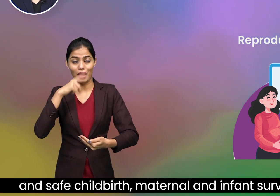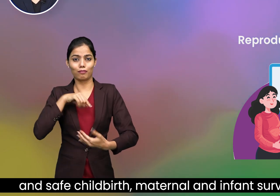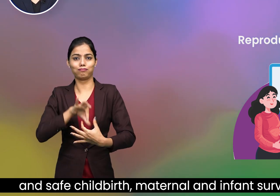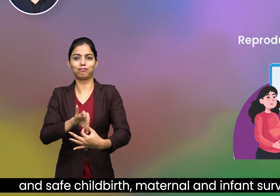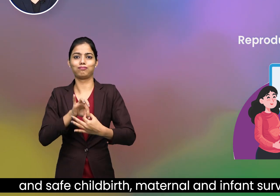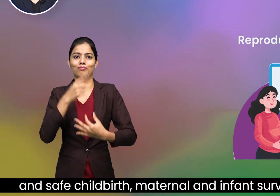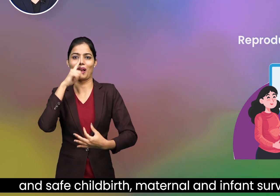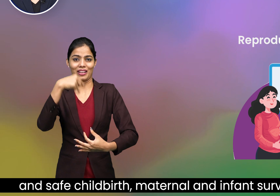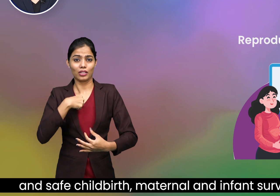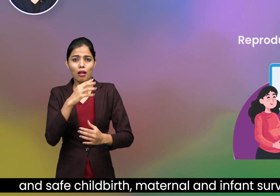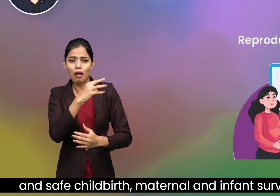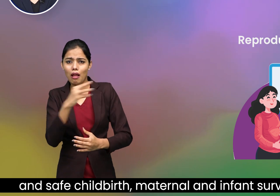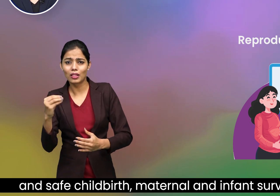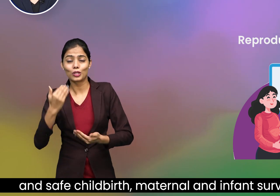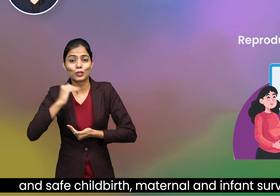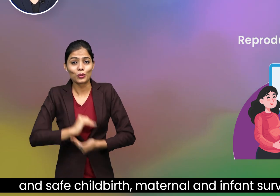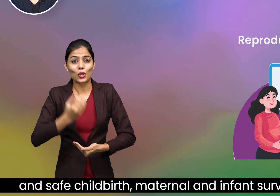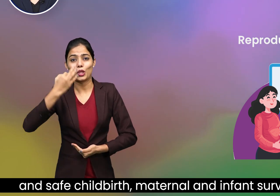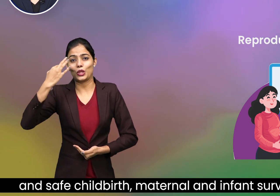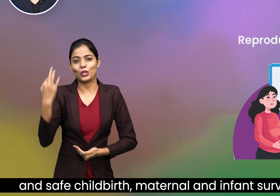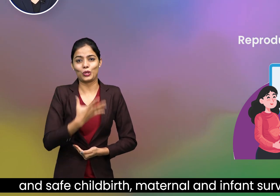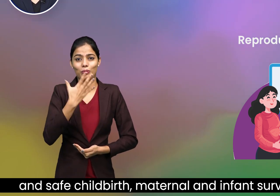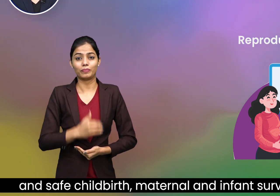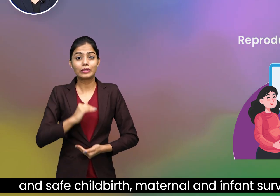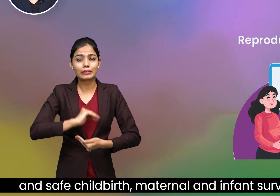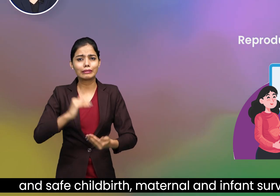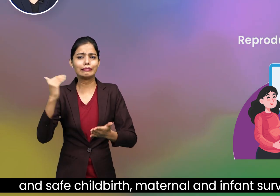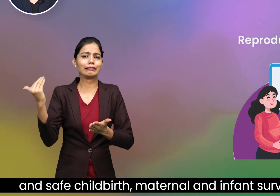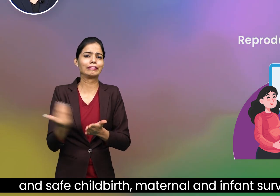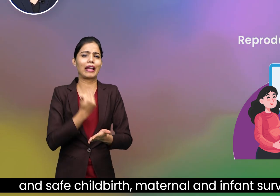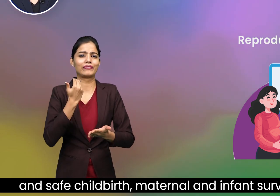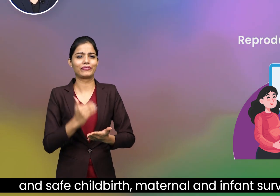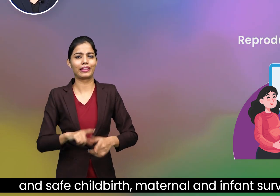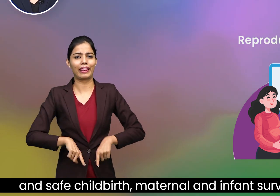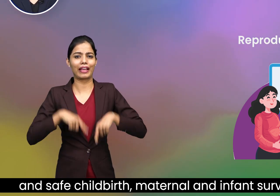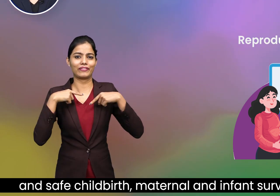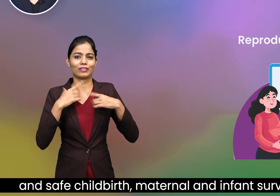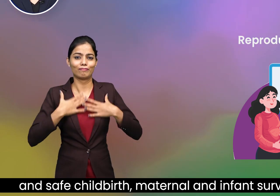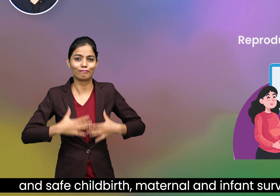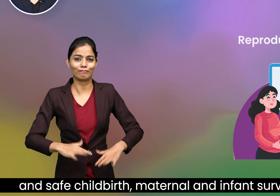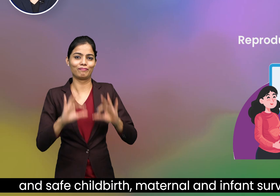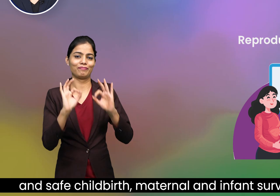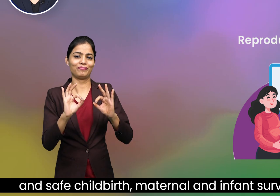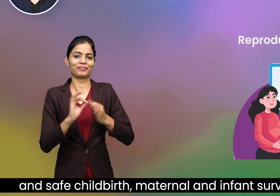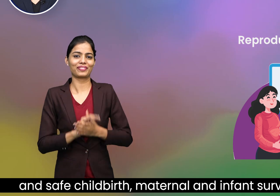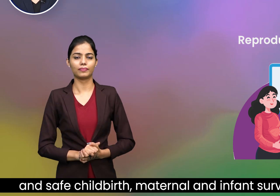maternal and infant survival and well-being.